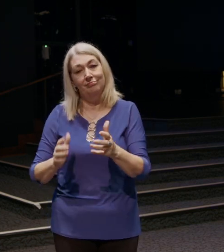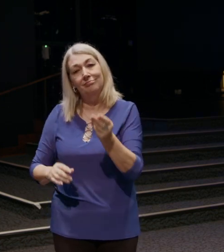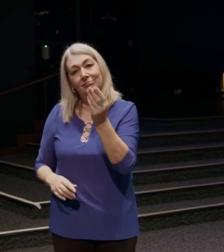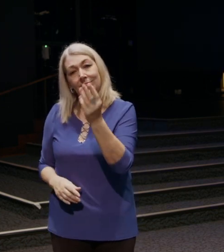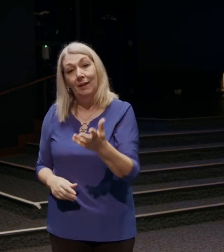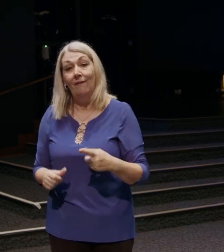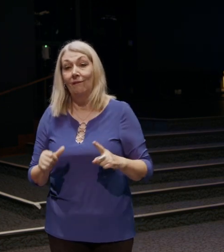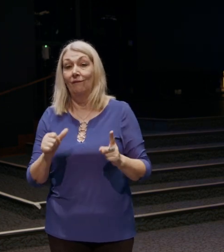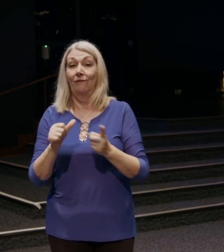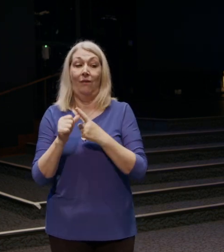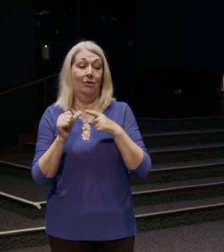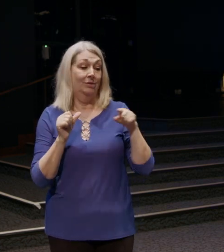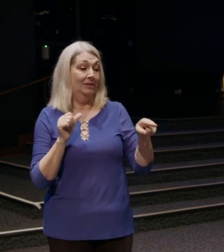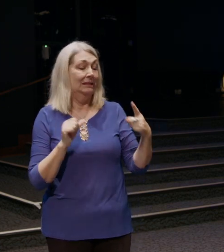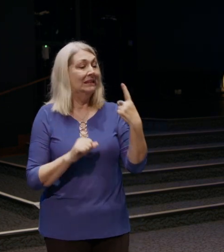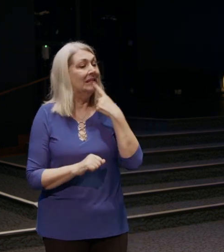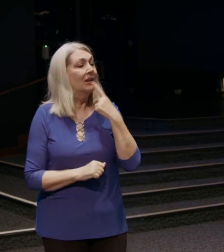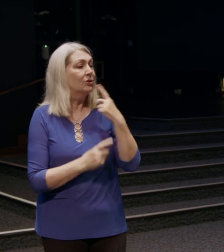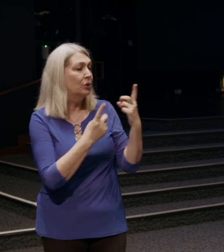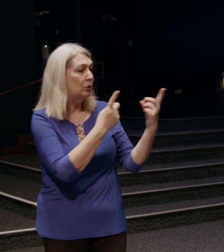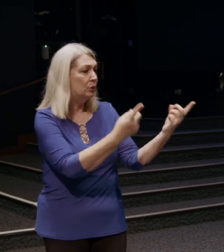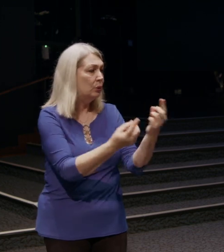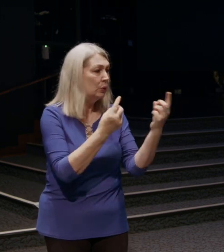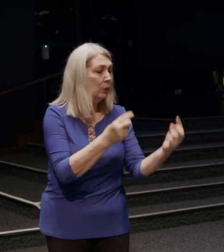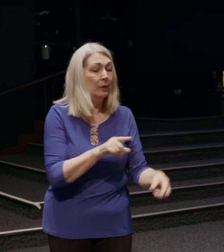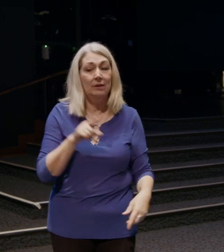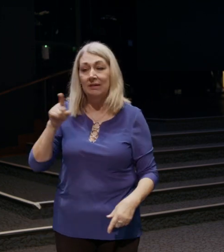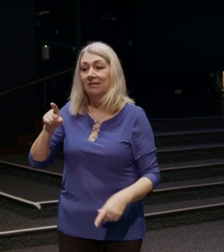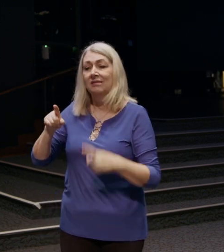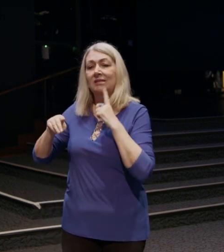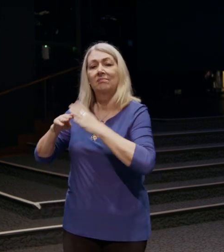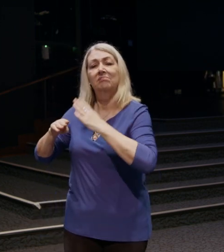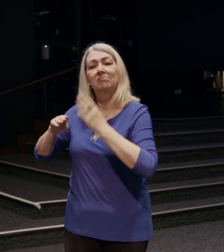One that says do and one that says done.